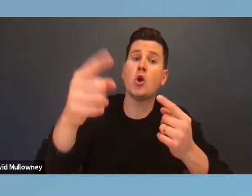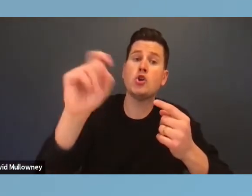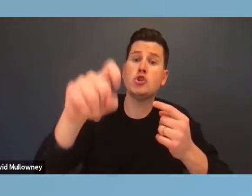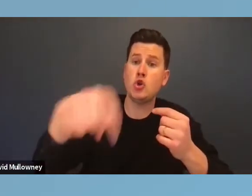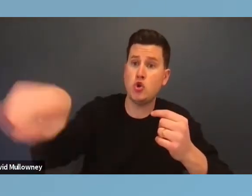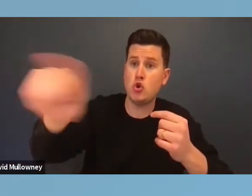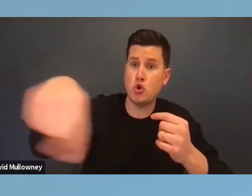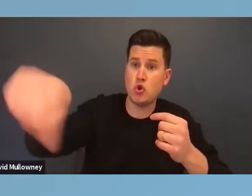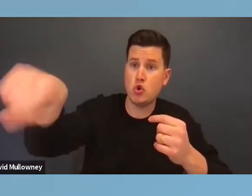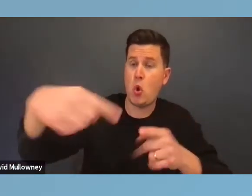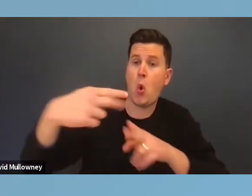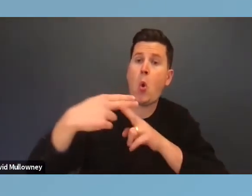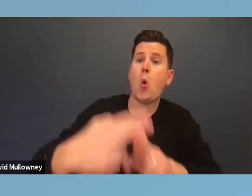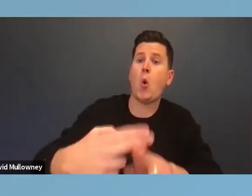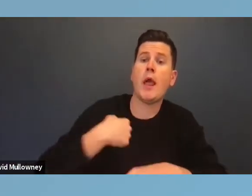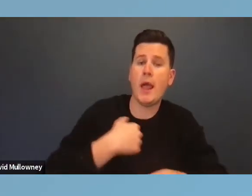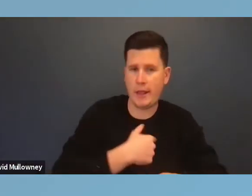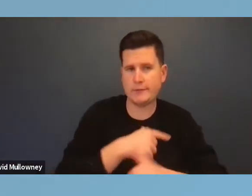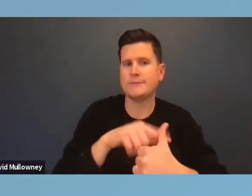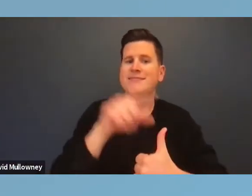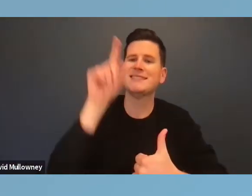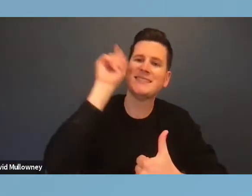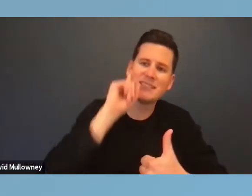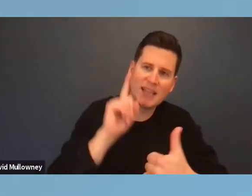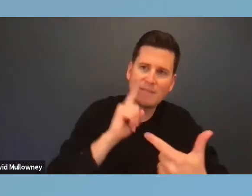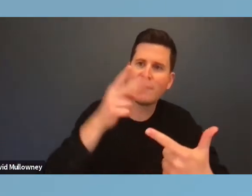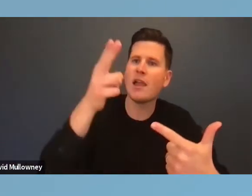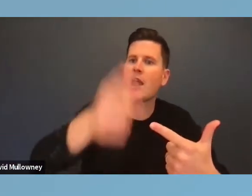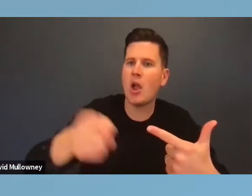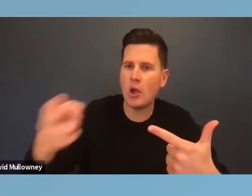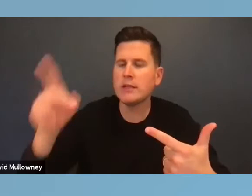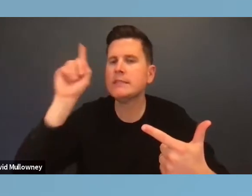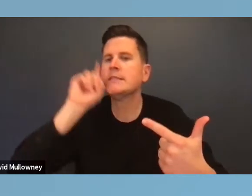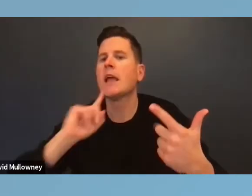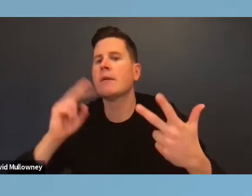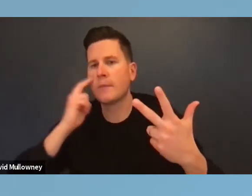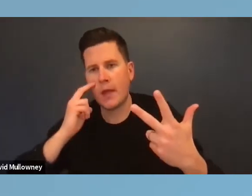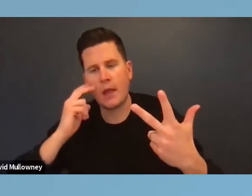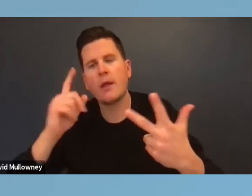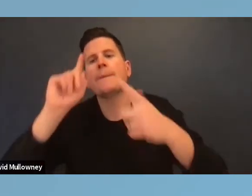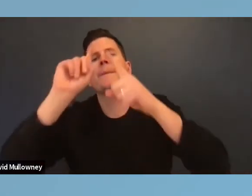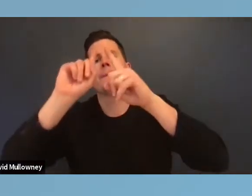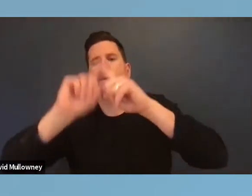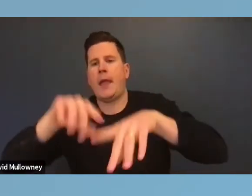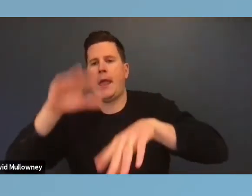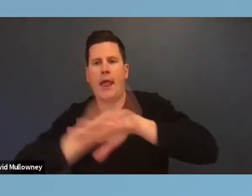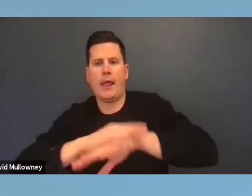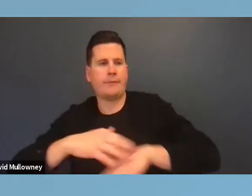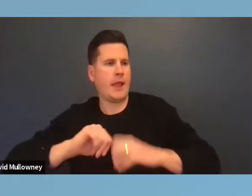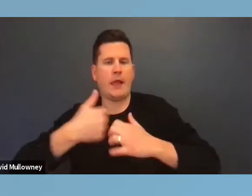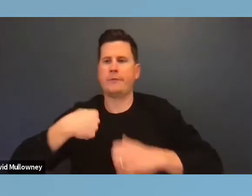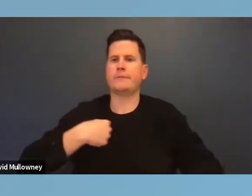So what should you call us? Deaf, hard of hearing, deafblind.